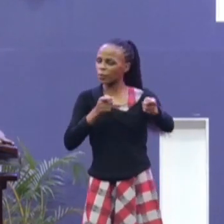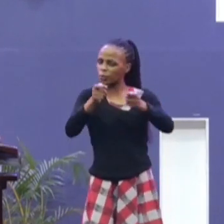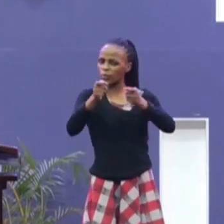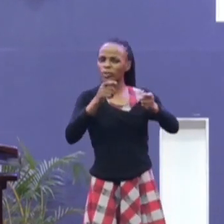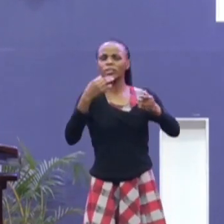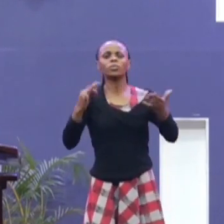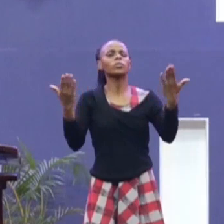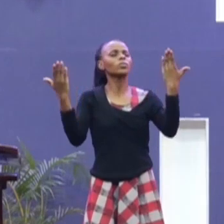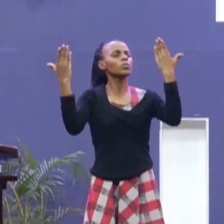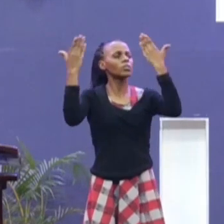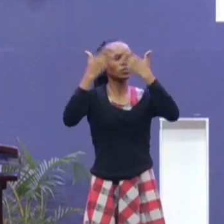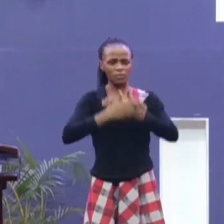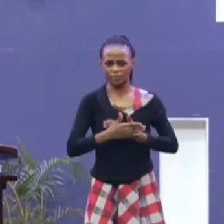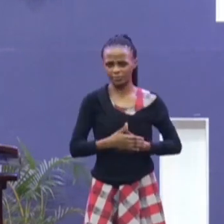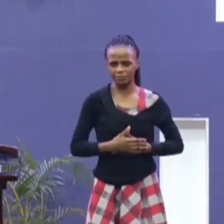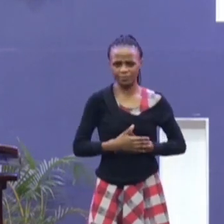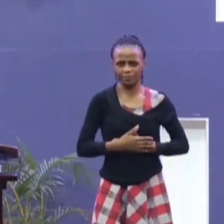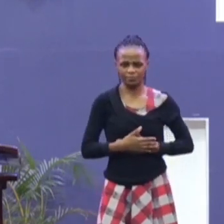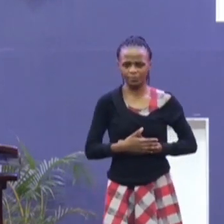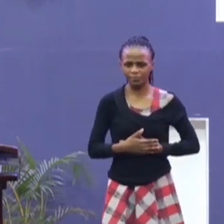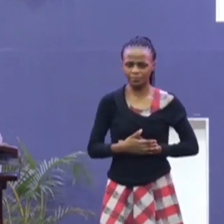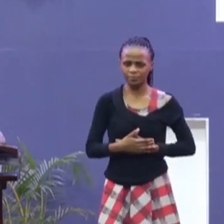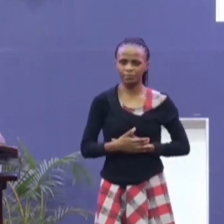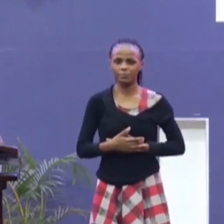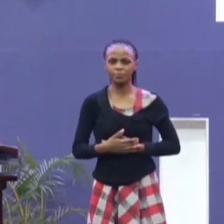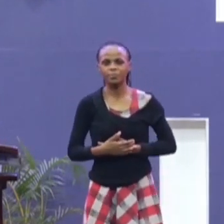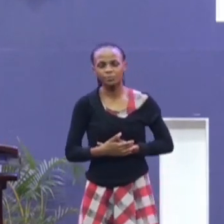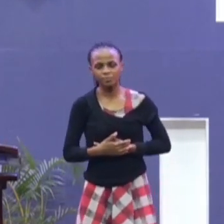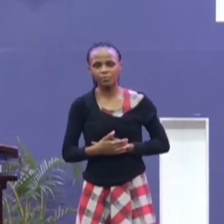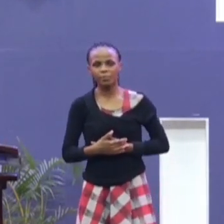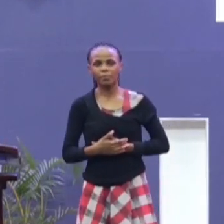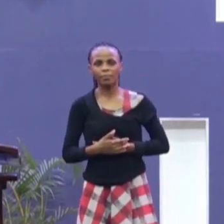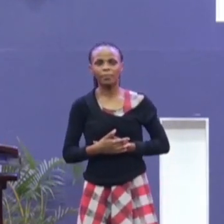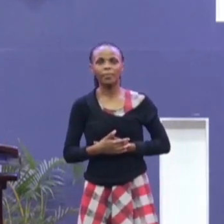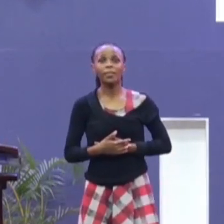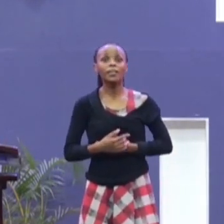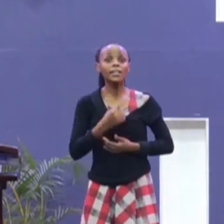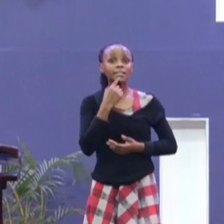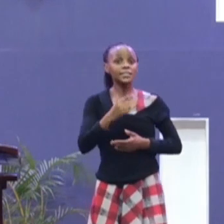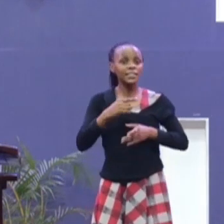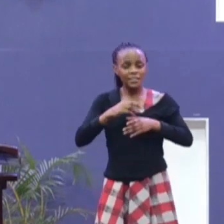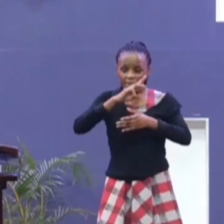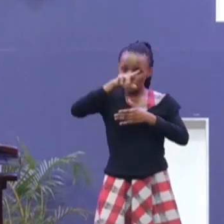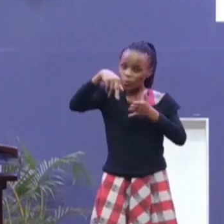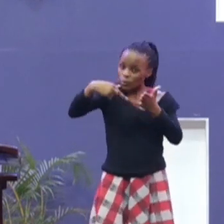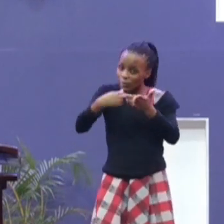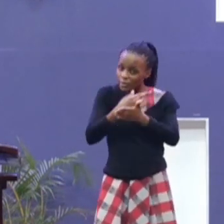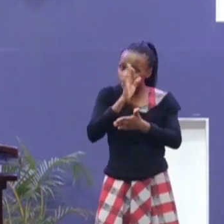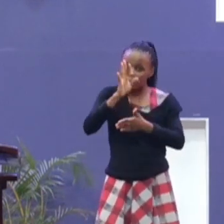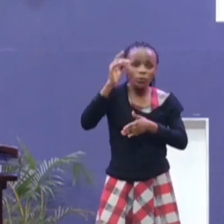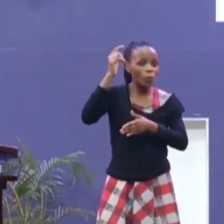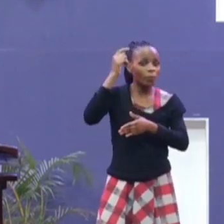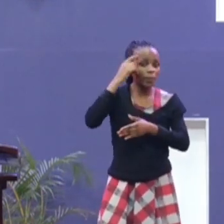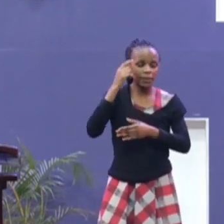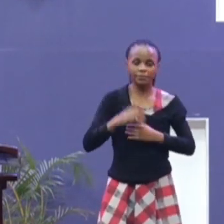jolafunubalamu olinganga atatudde eri mu bufuzi bw'ekizikiza. So he says, renew the mind. Nagamba